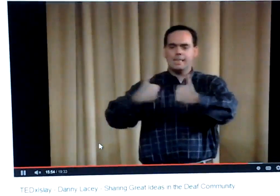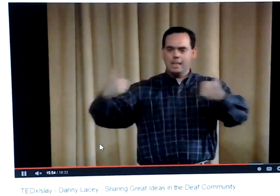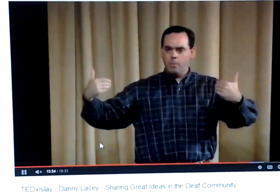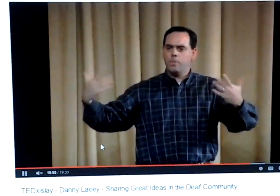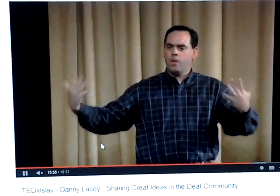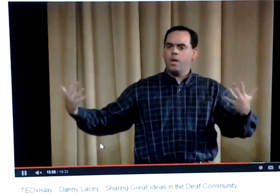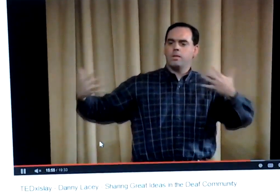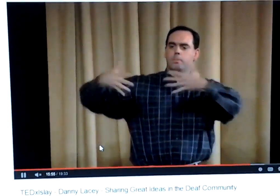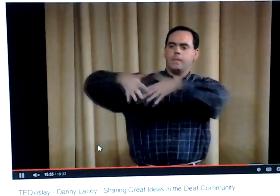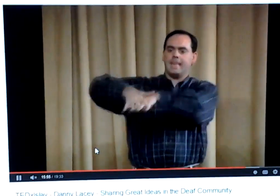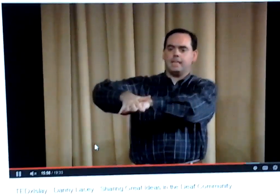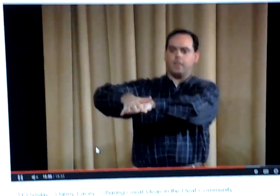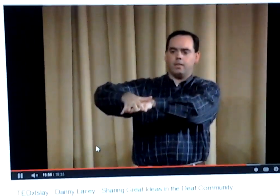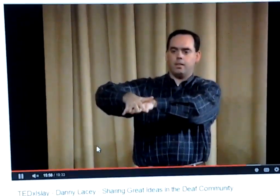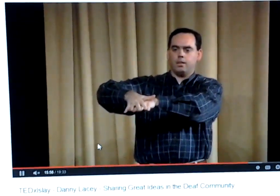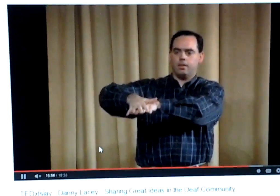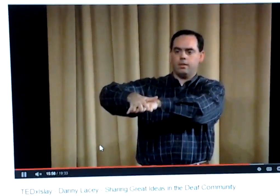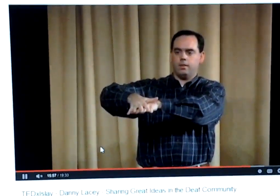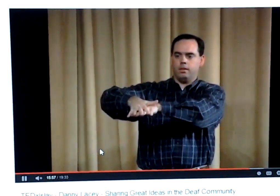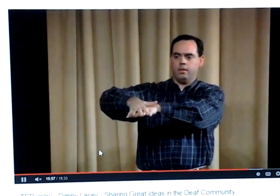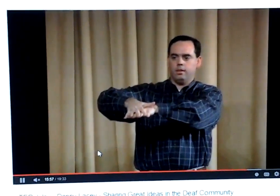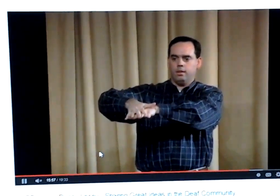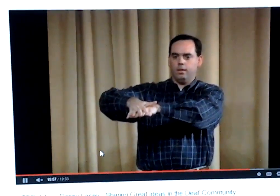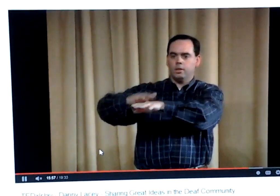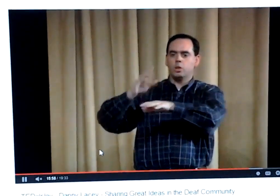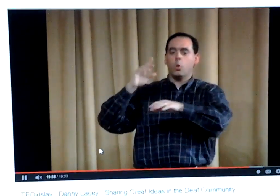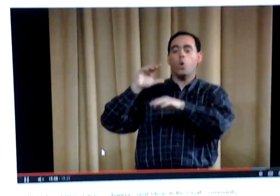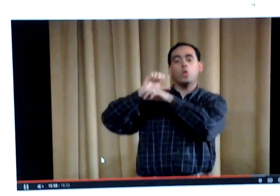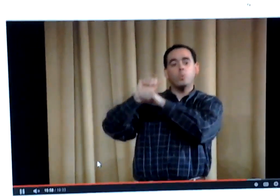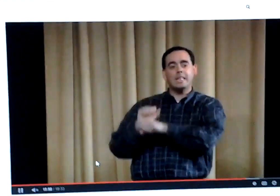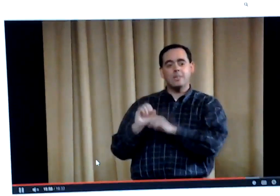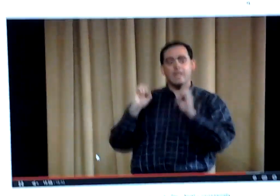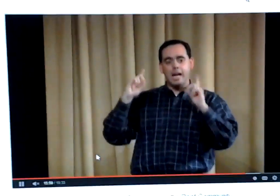And in their junior high school, they had an internship.